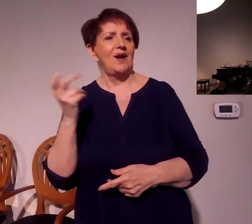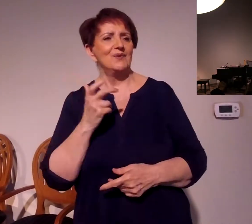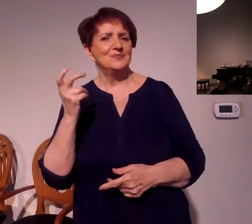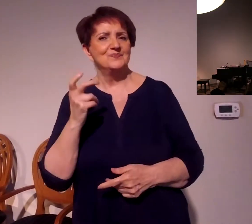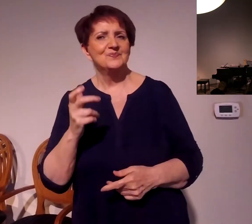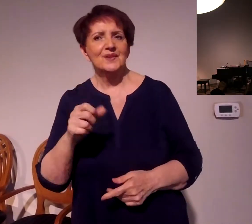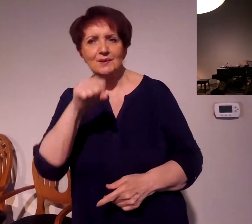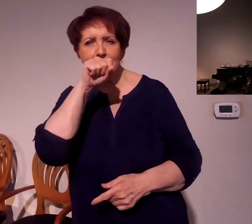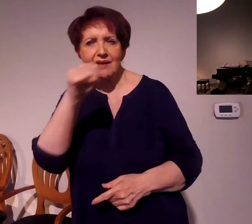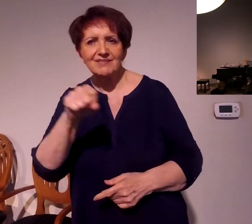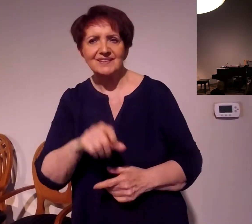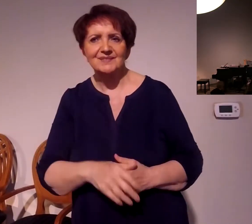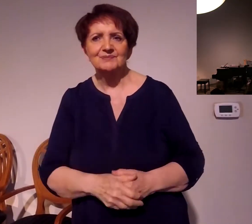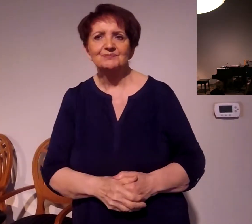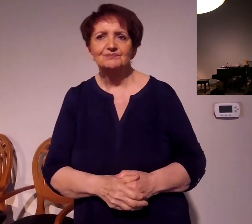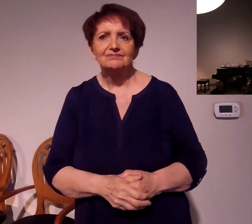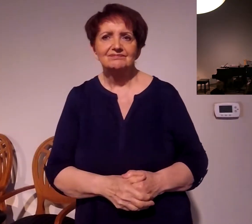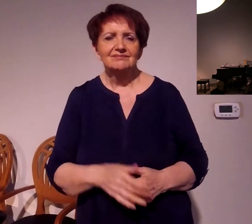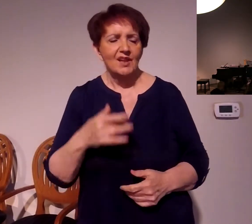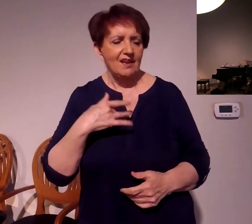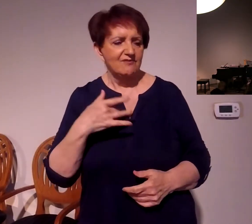I love that. I feel all corroborated.